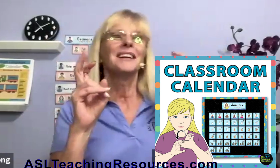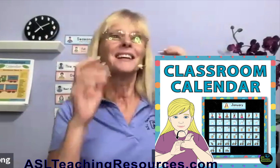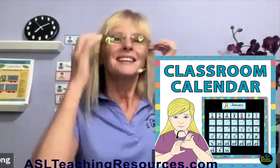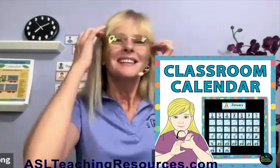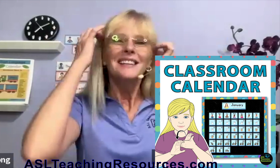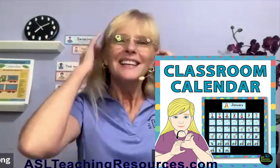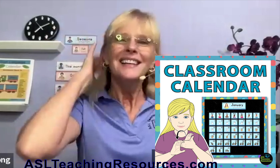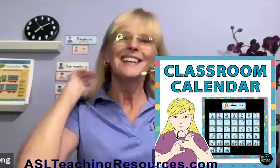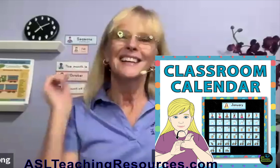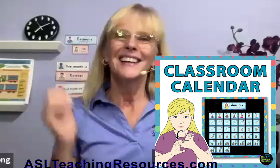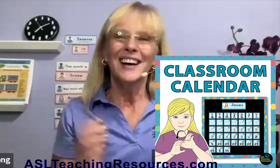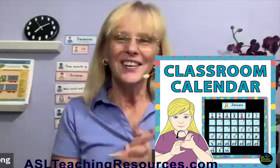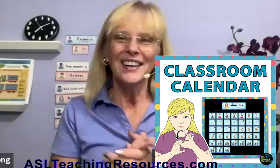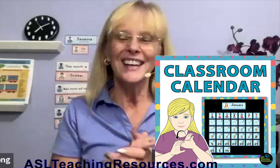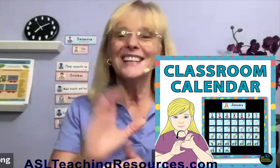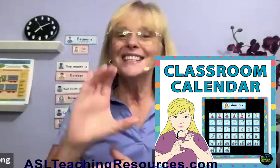topic, it is